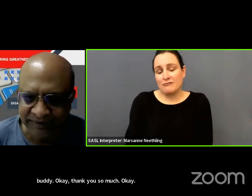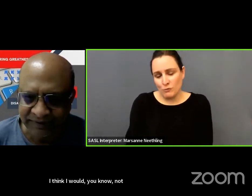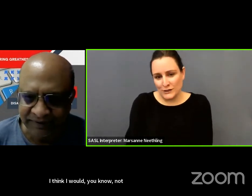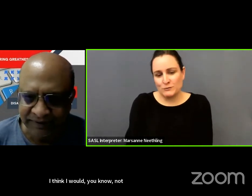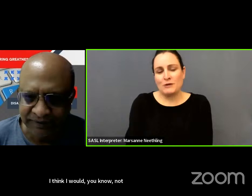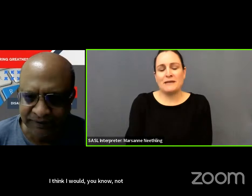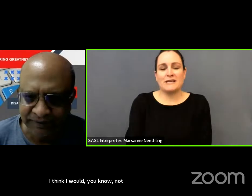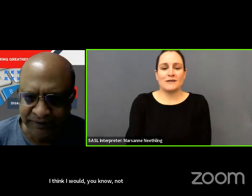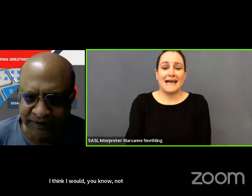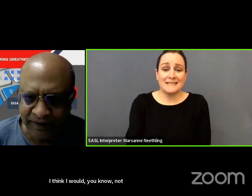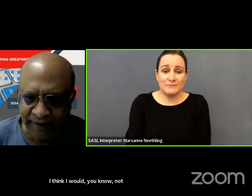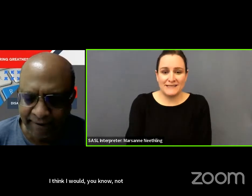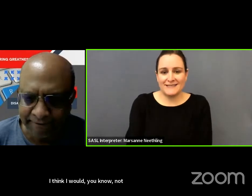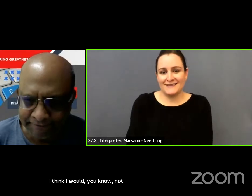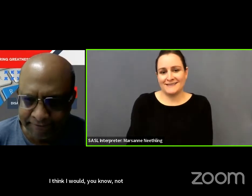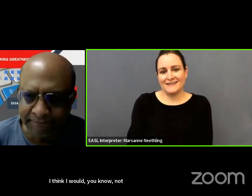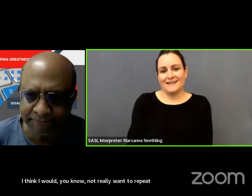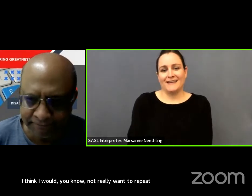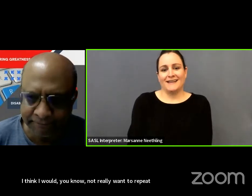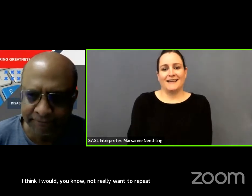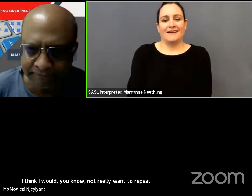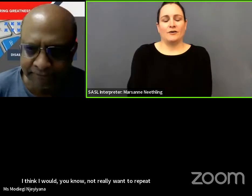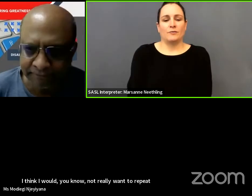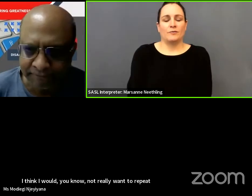not really want to repeat what has been said,